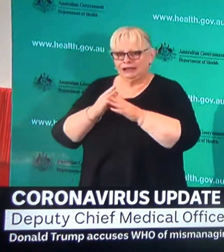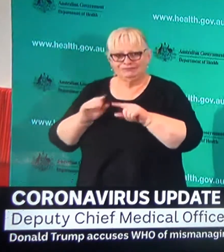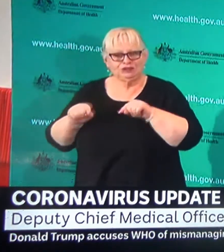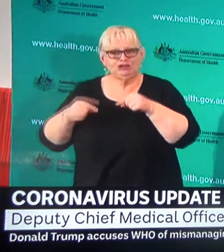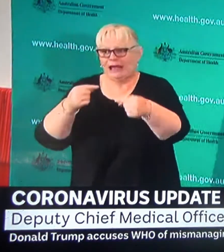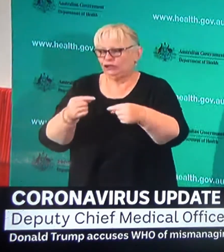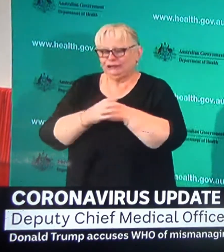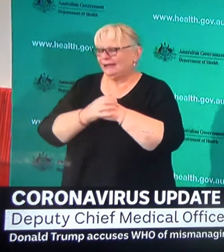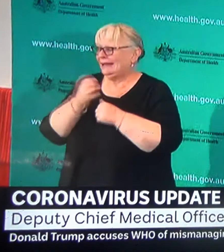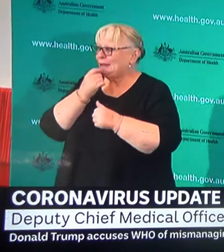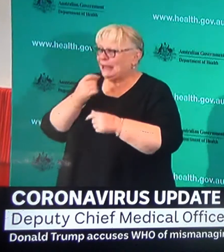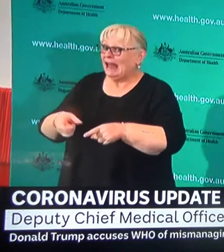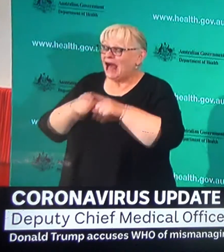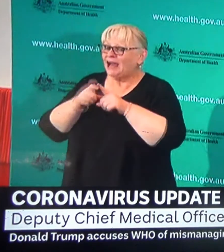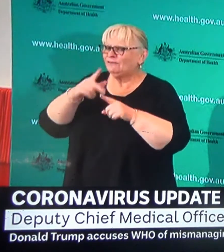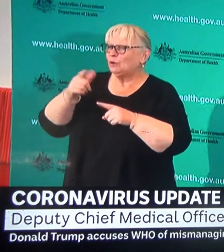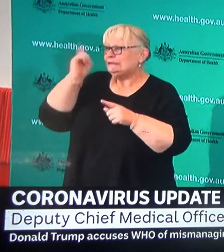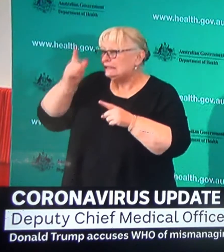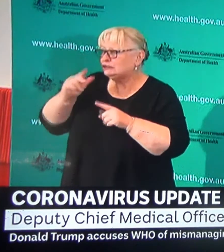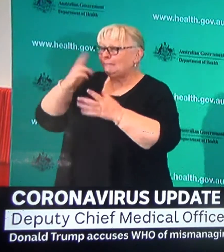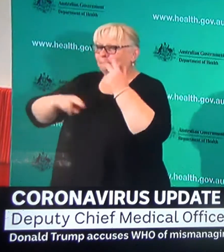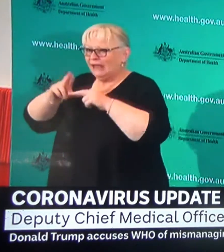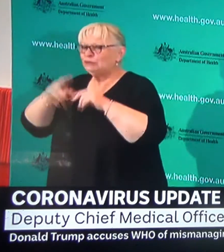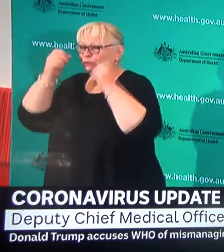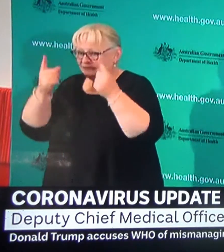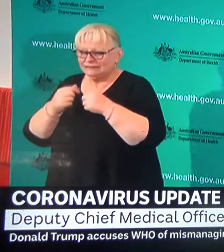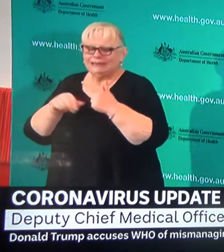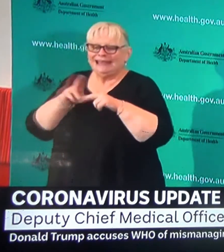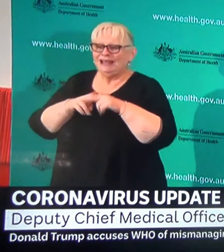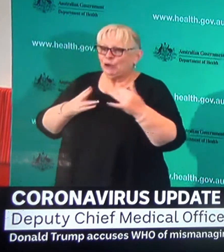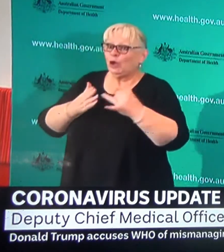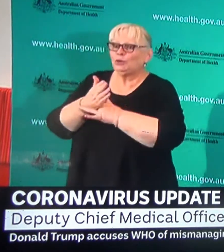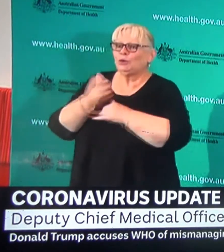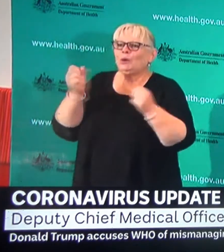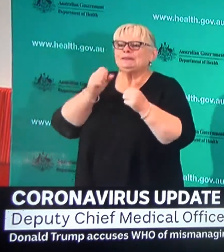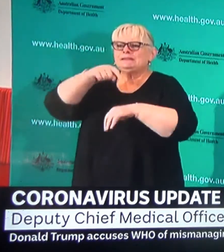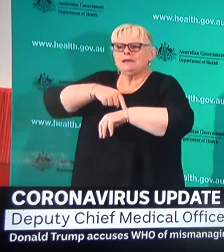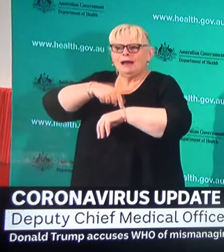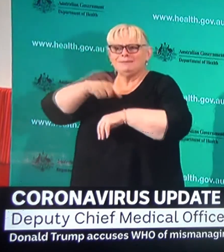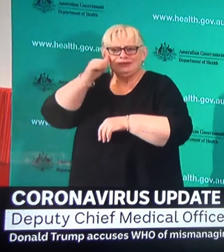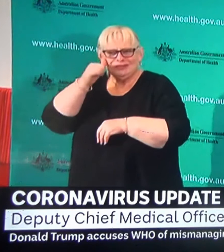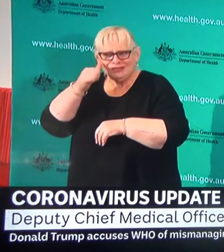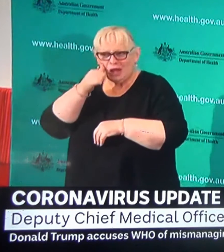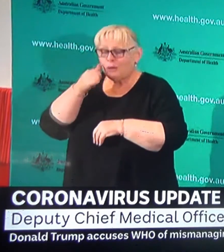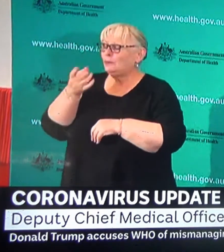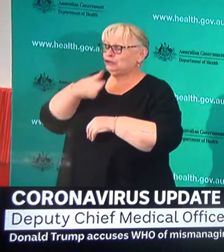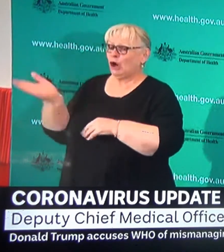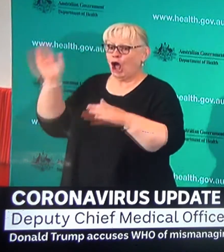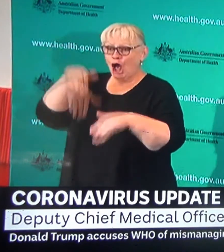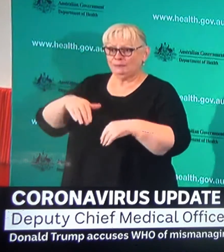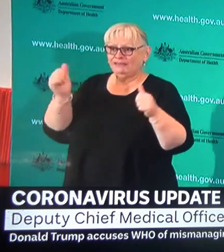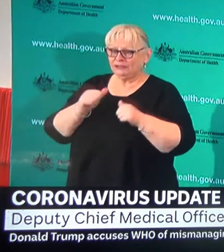one conceptually for any parent or teacher that goes through any winter period where their children bring